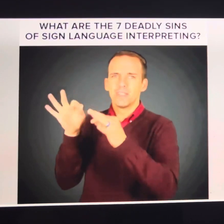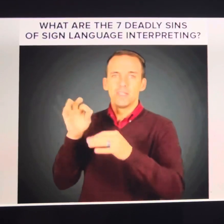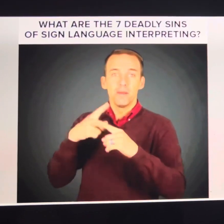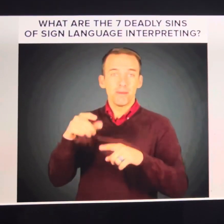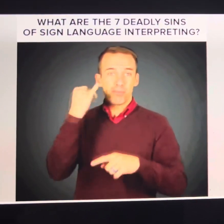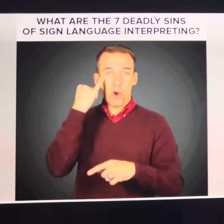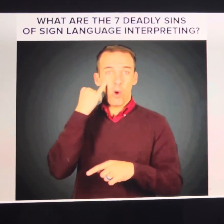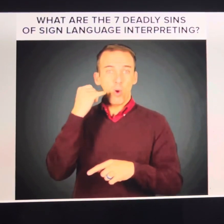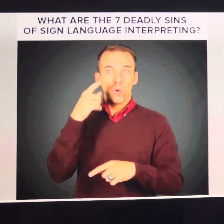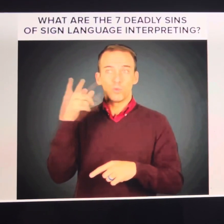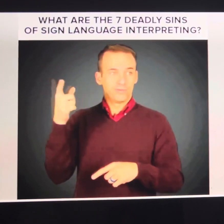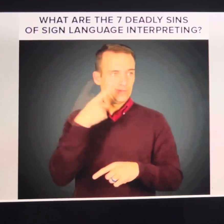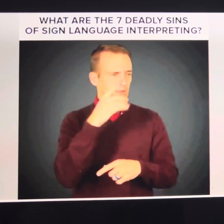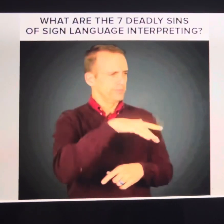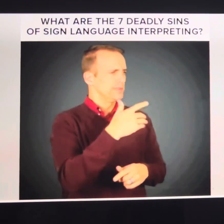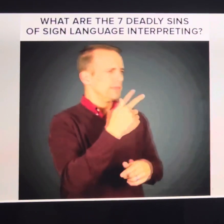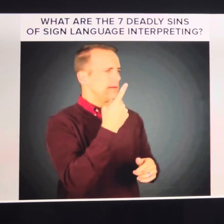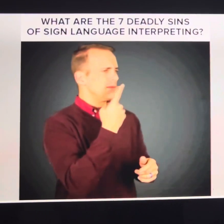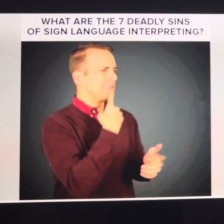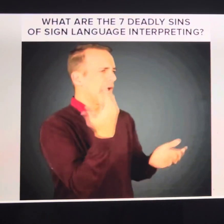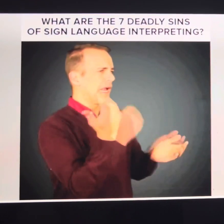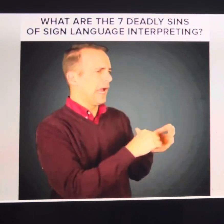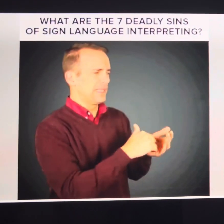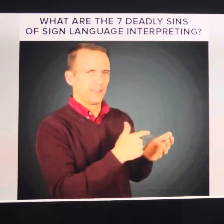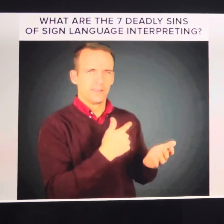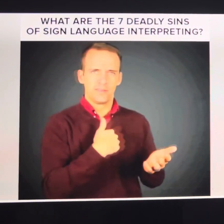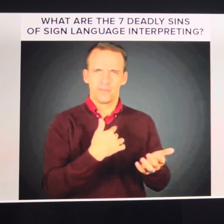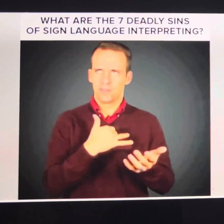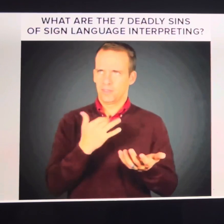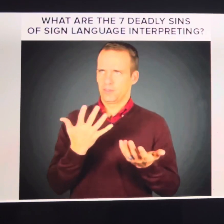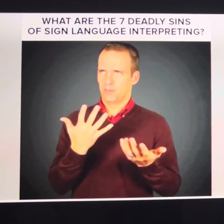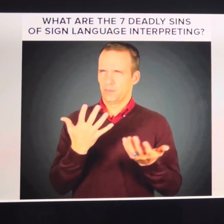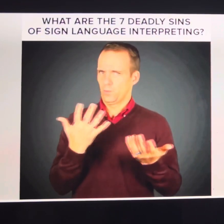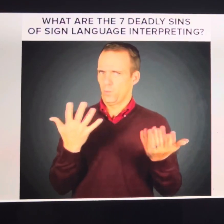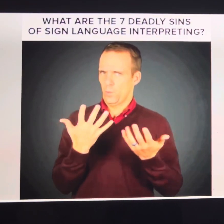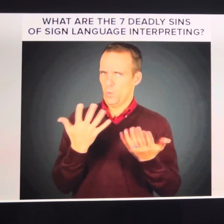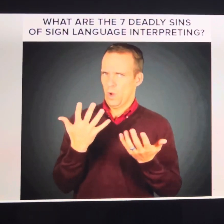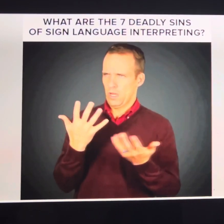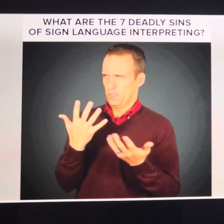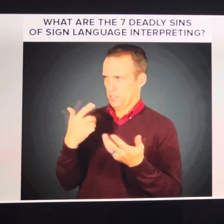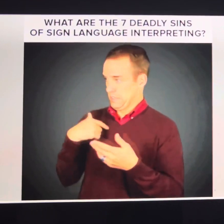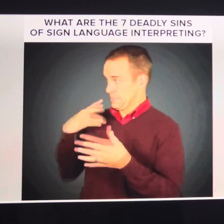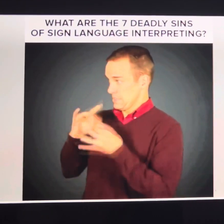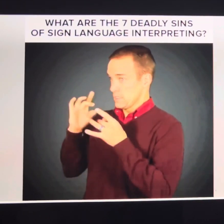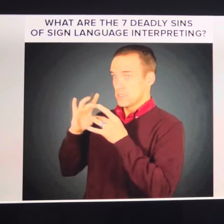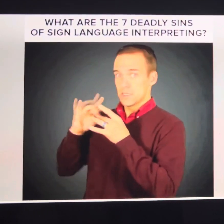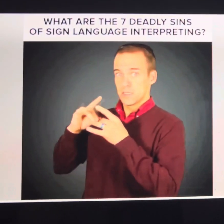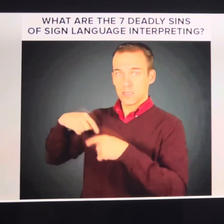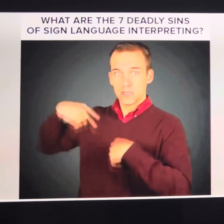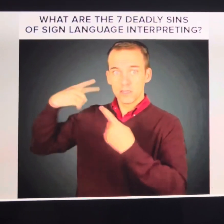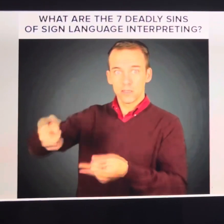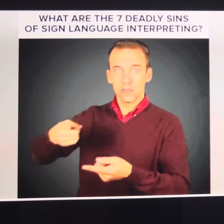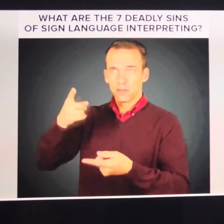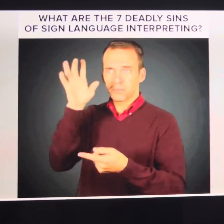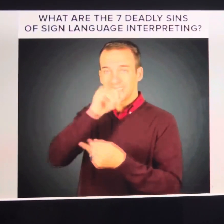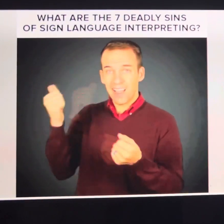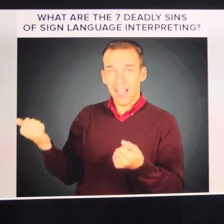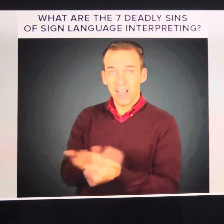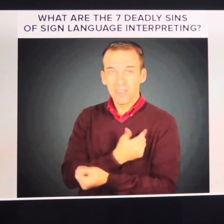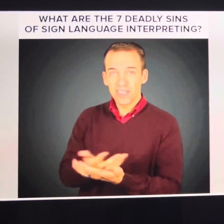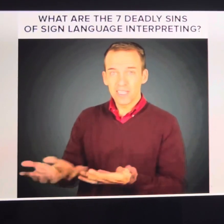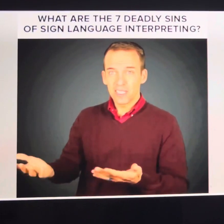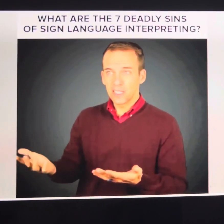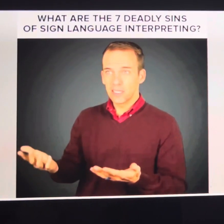It's easy to miss one thing as a reminder, that's fine. But when you say again, that can be